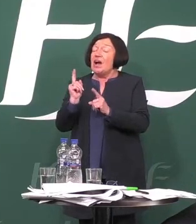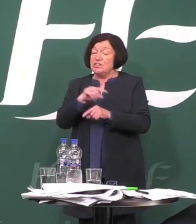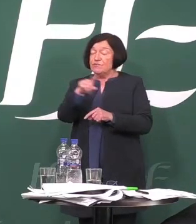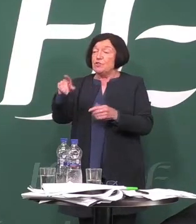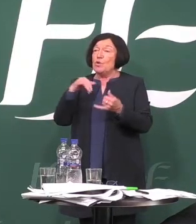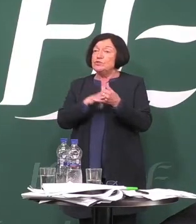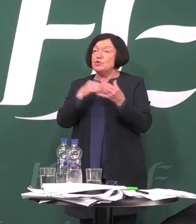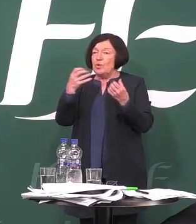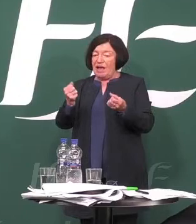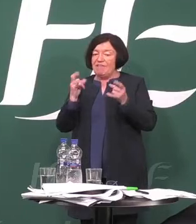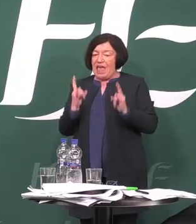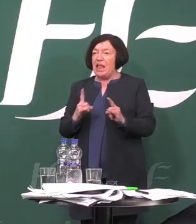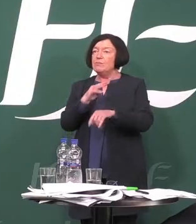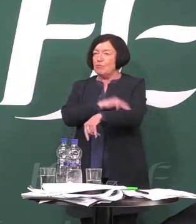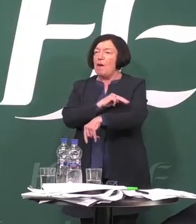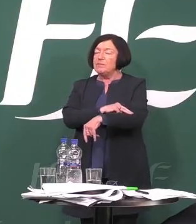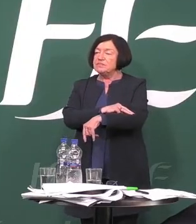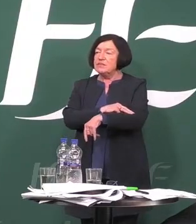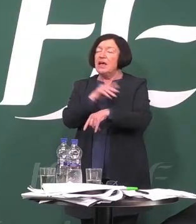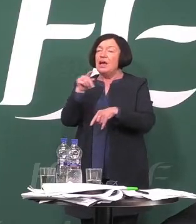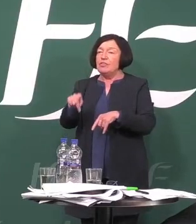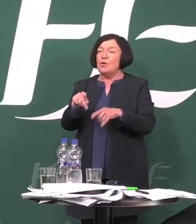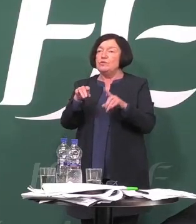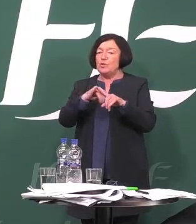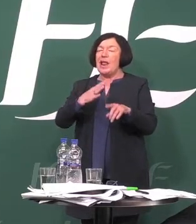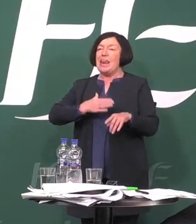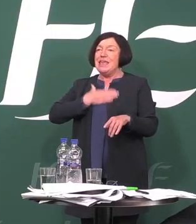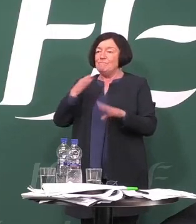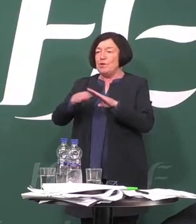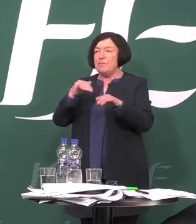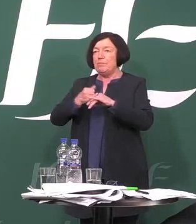have underlying conditions was unequivocal, and for those who are living with